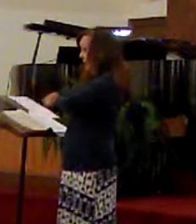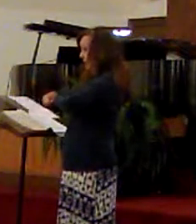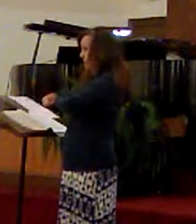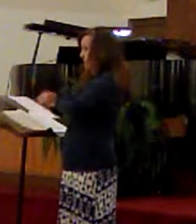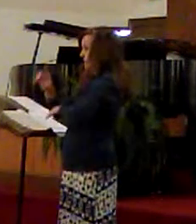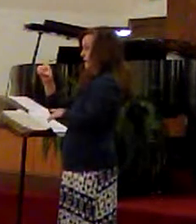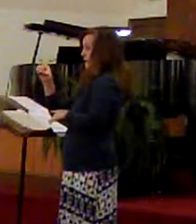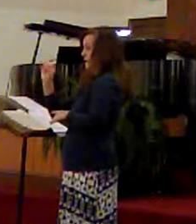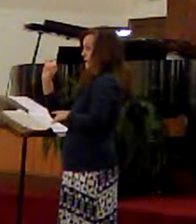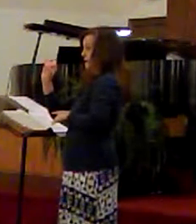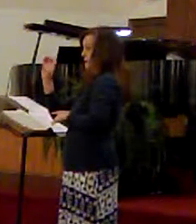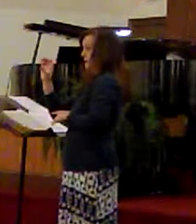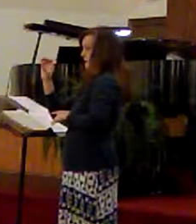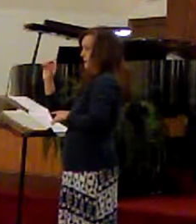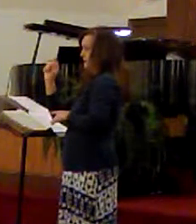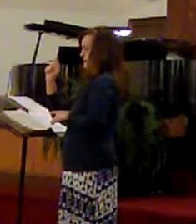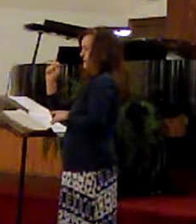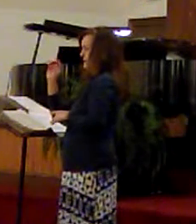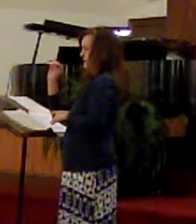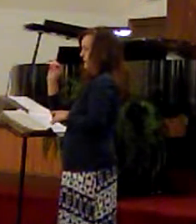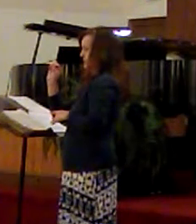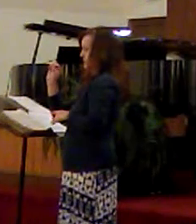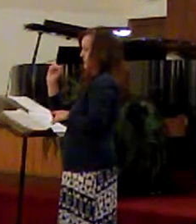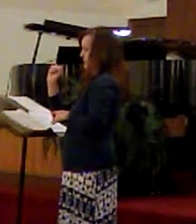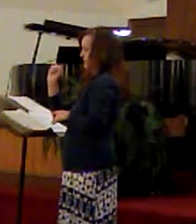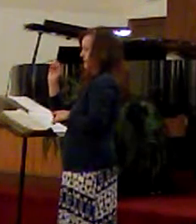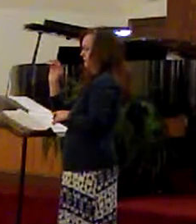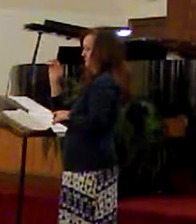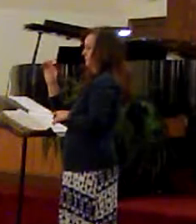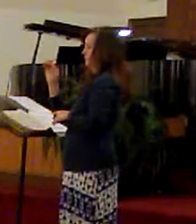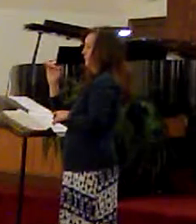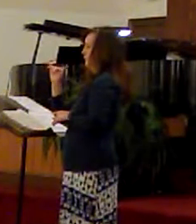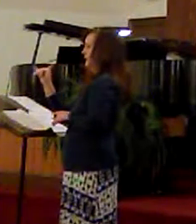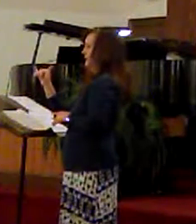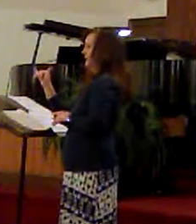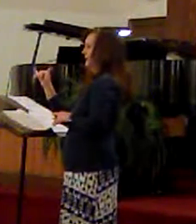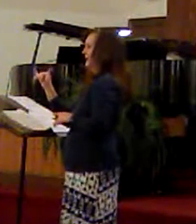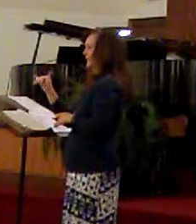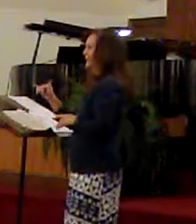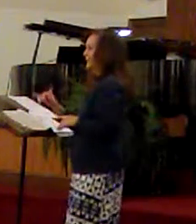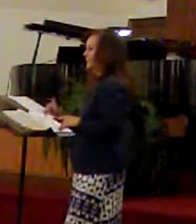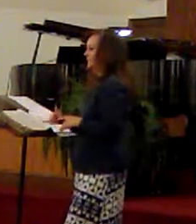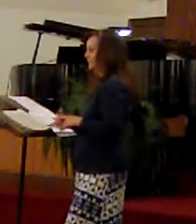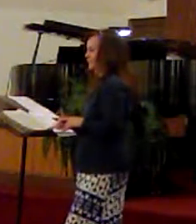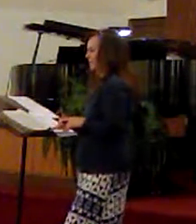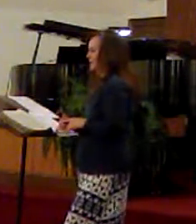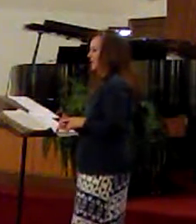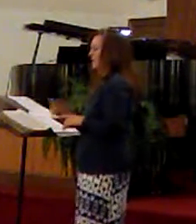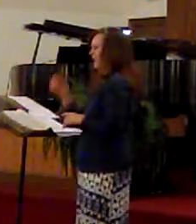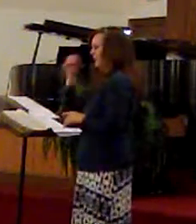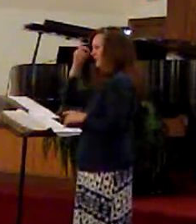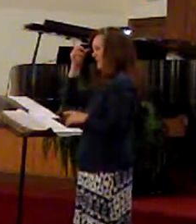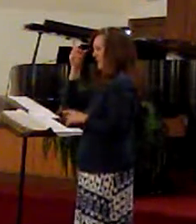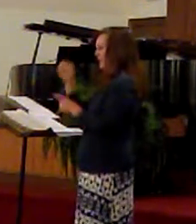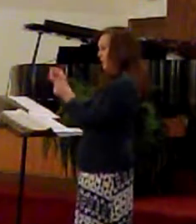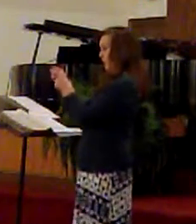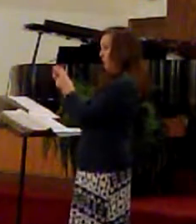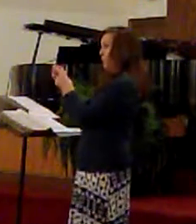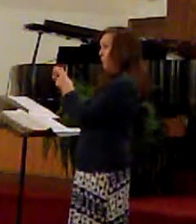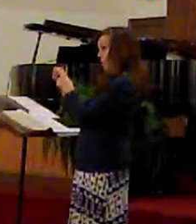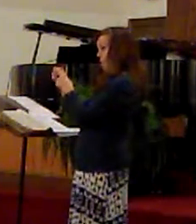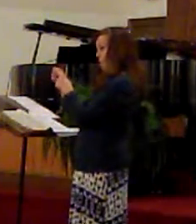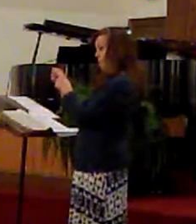look up the origin of a word, look up what the word that you think you know what it means really means.